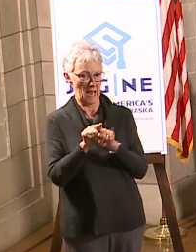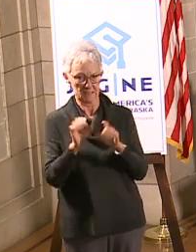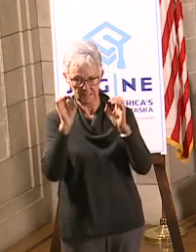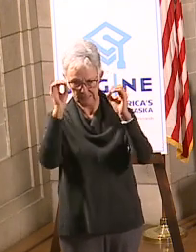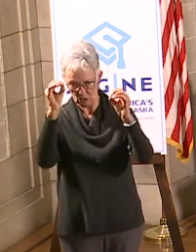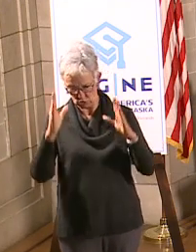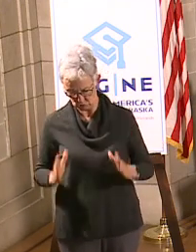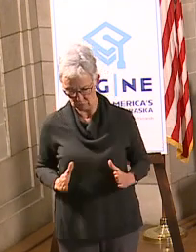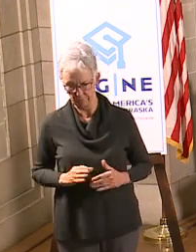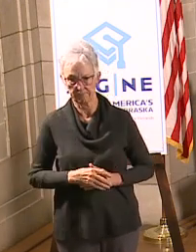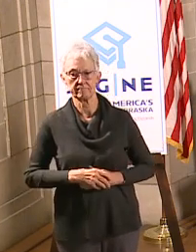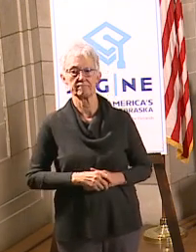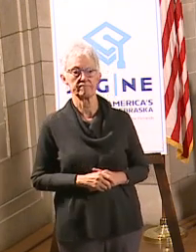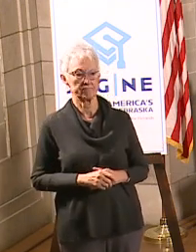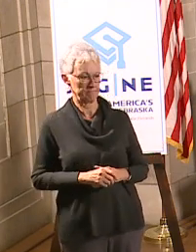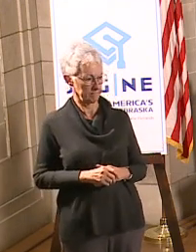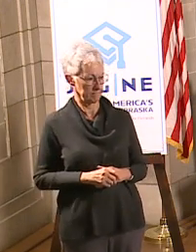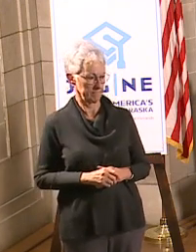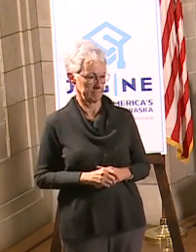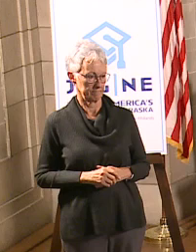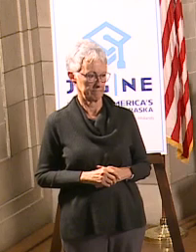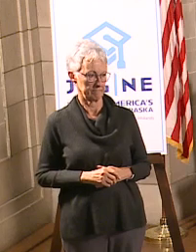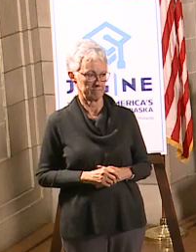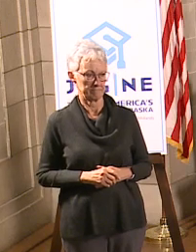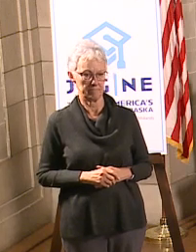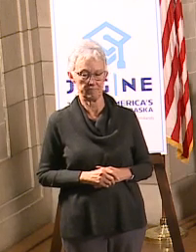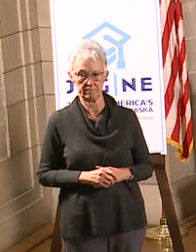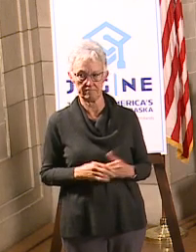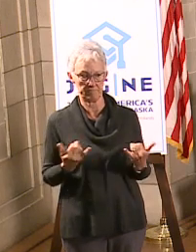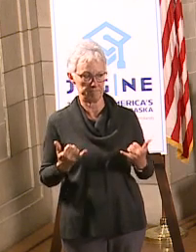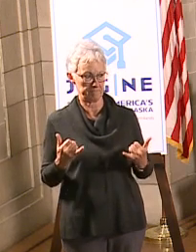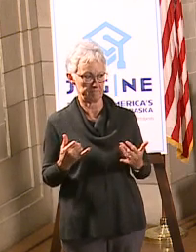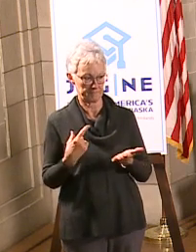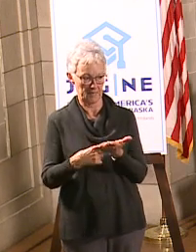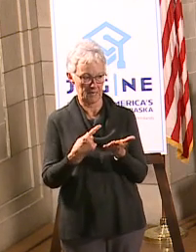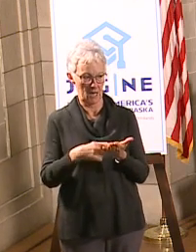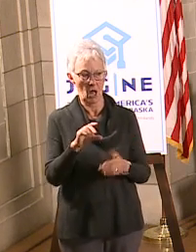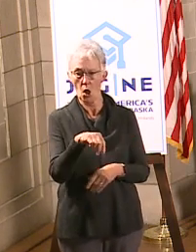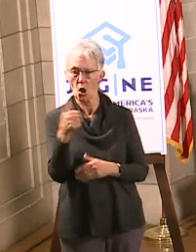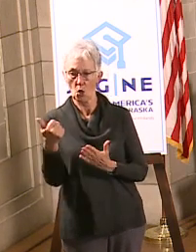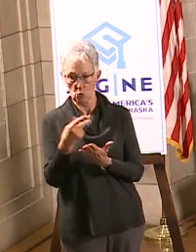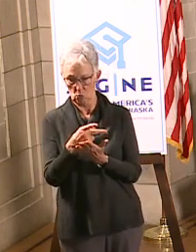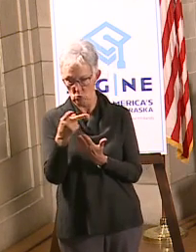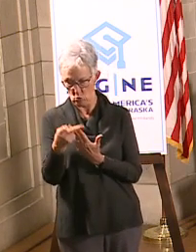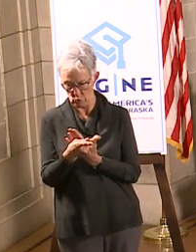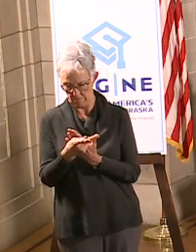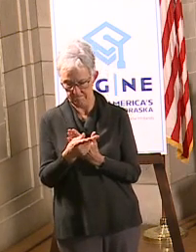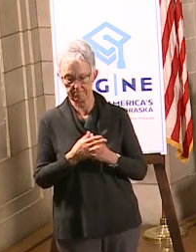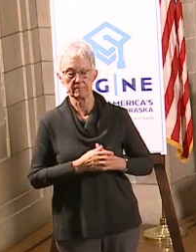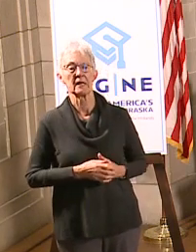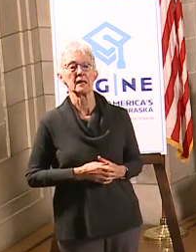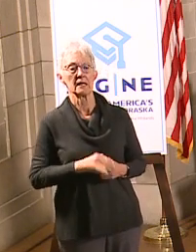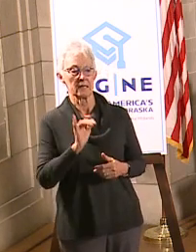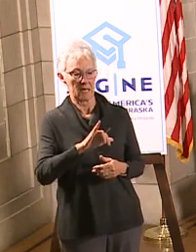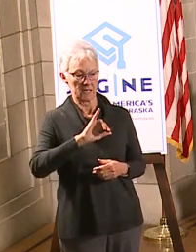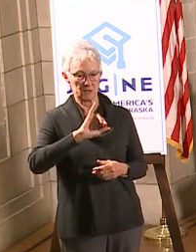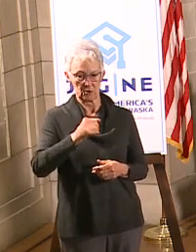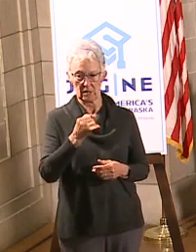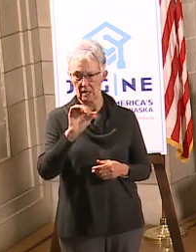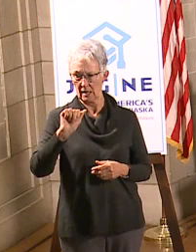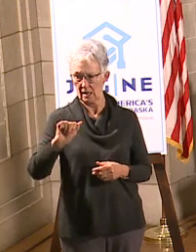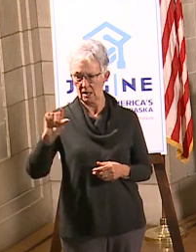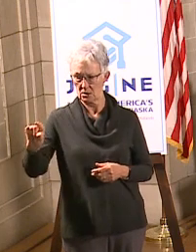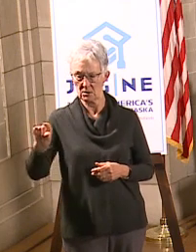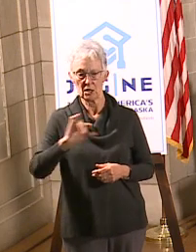All right, next, we're going to talk about another program that helps our young people out. And this is Jobs for America's Grads. Now,